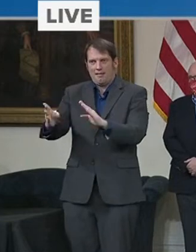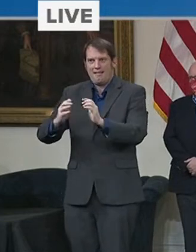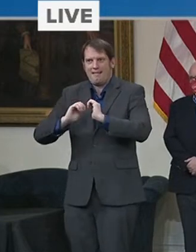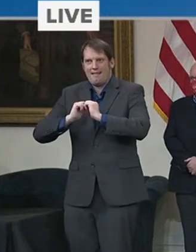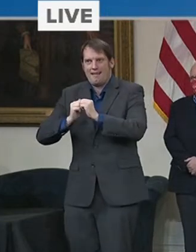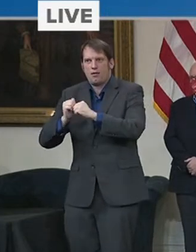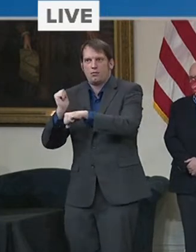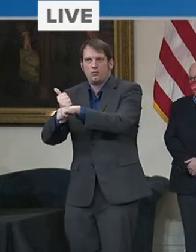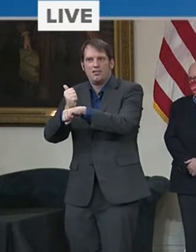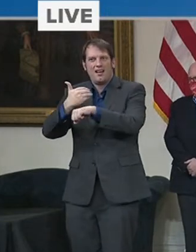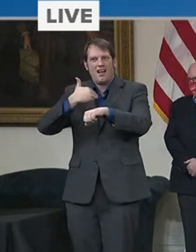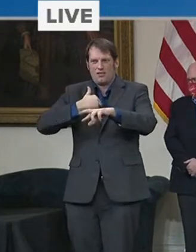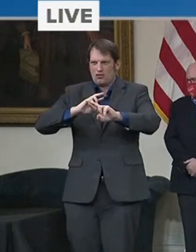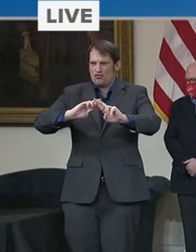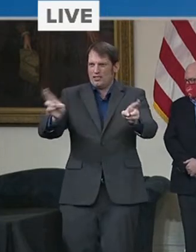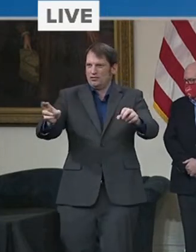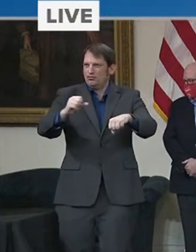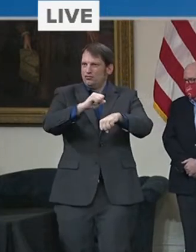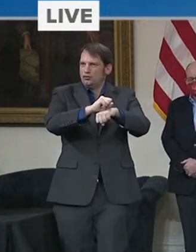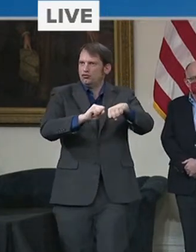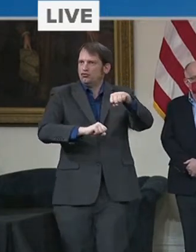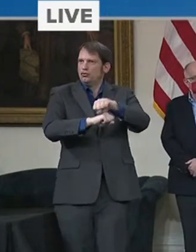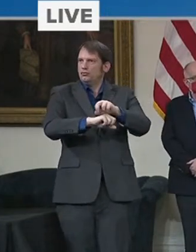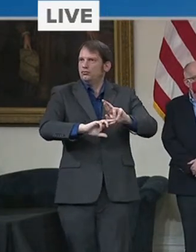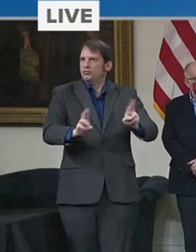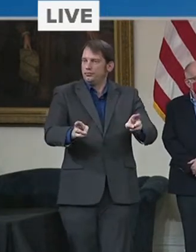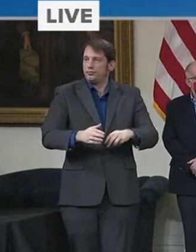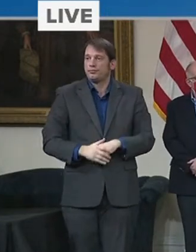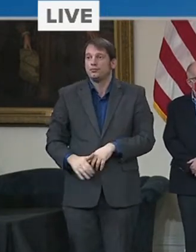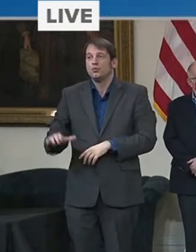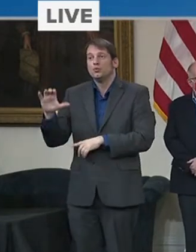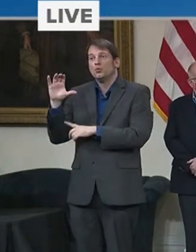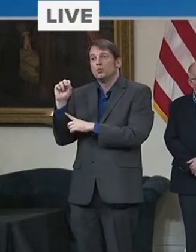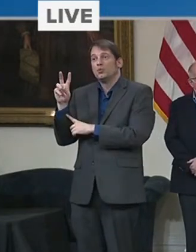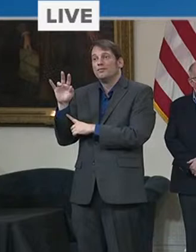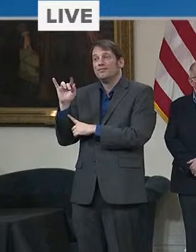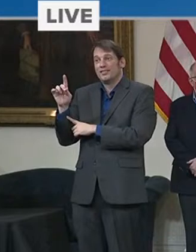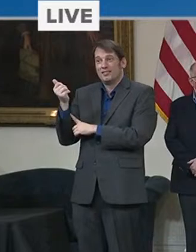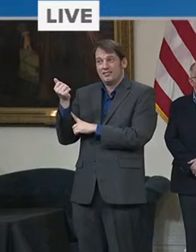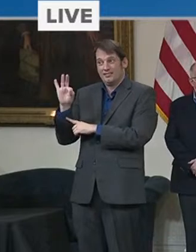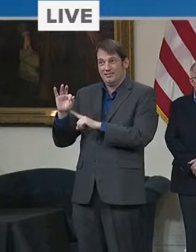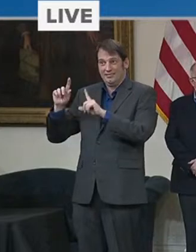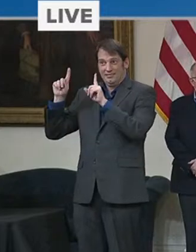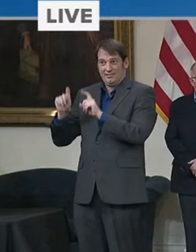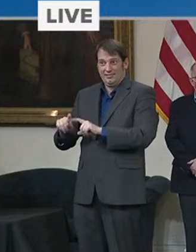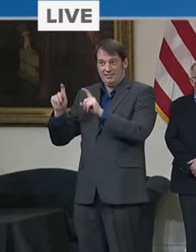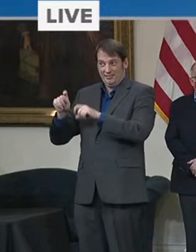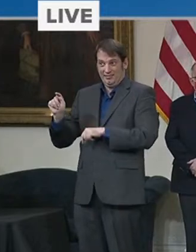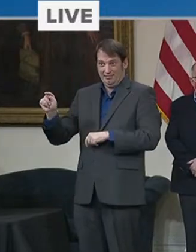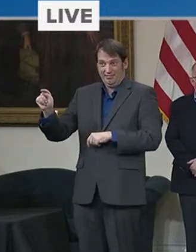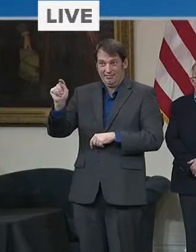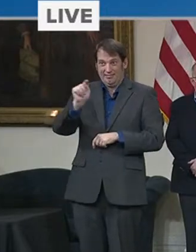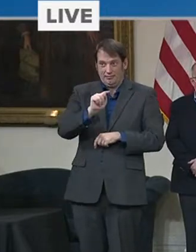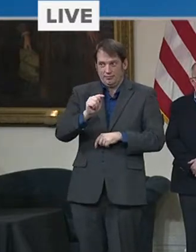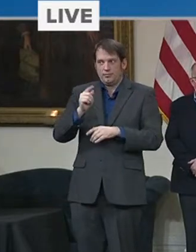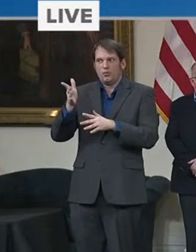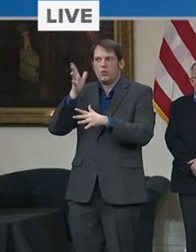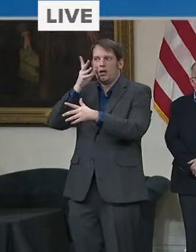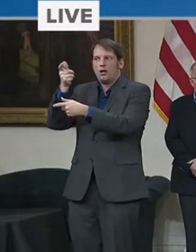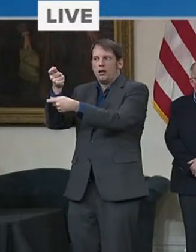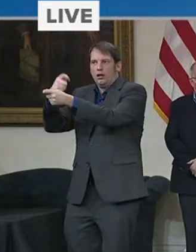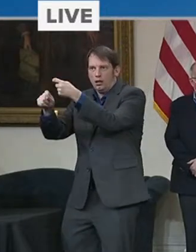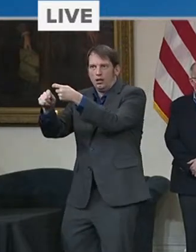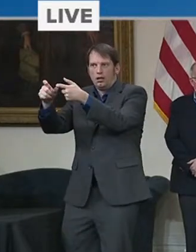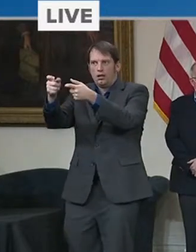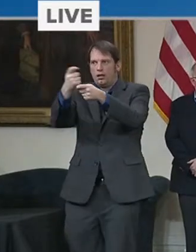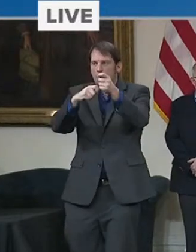using our COVID-19 testing infrastructure as a model. If you recall, the testing infrastructure proved